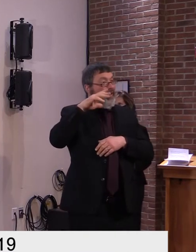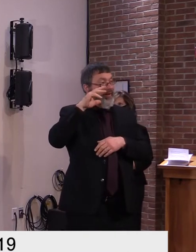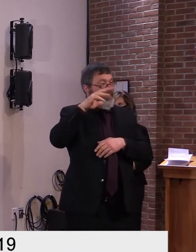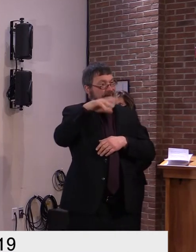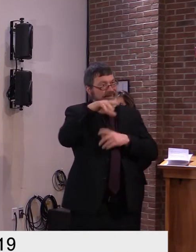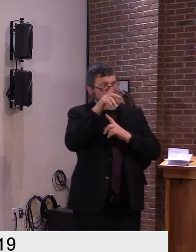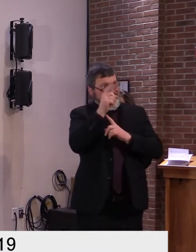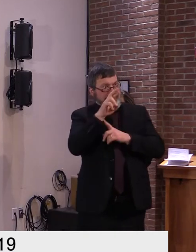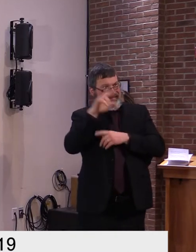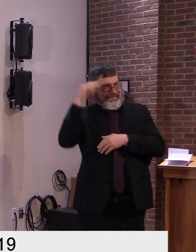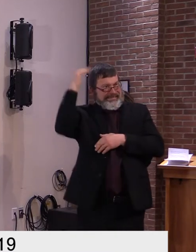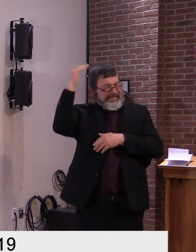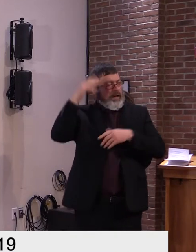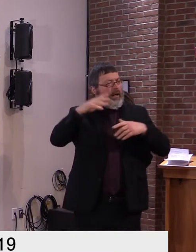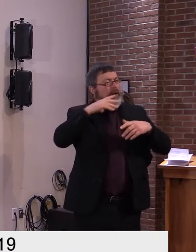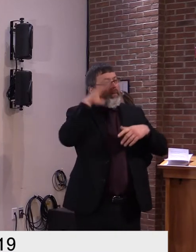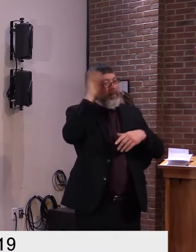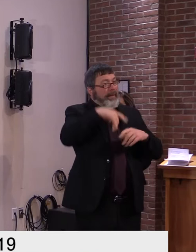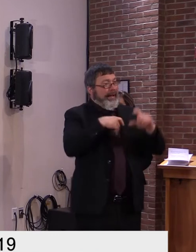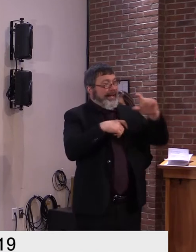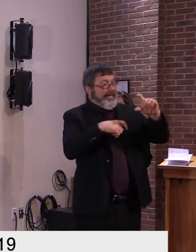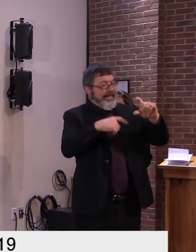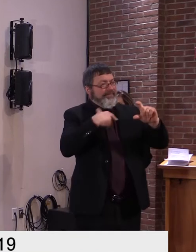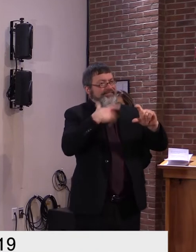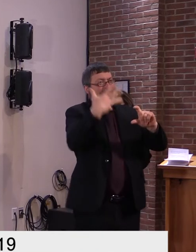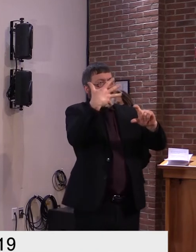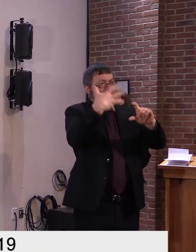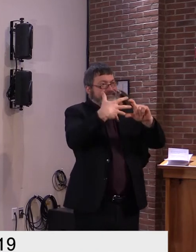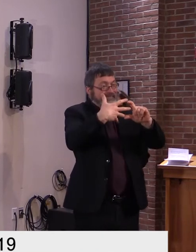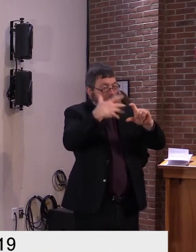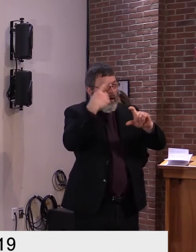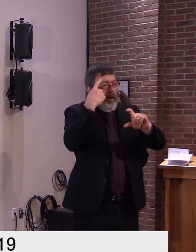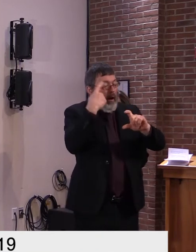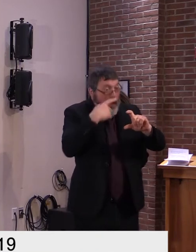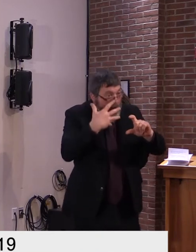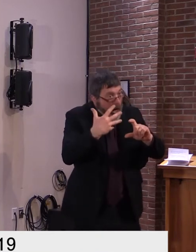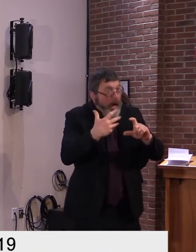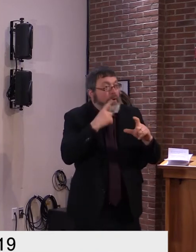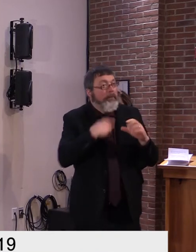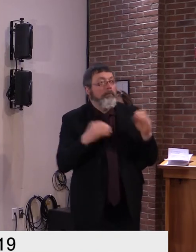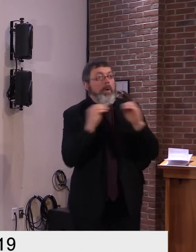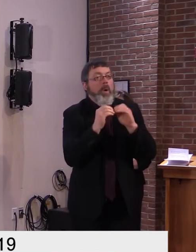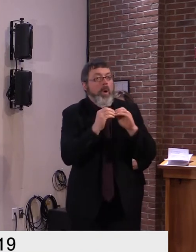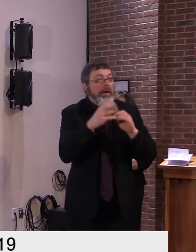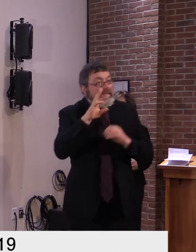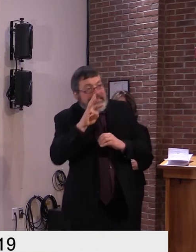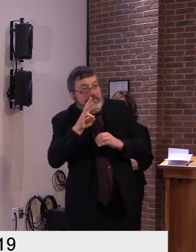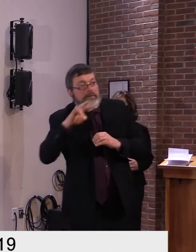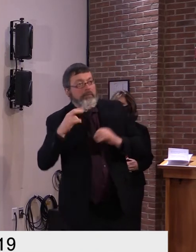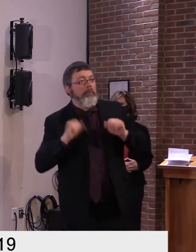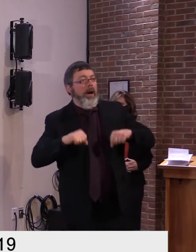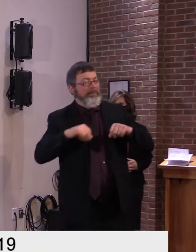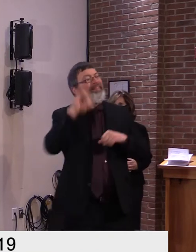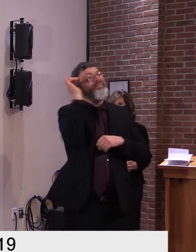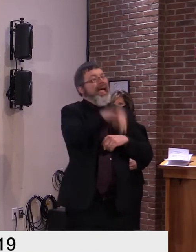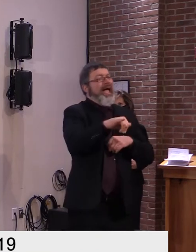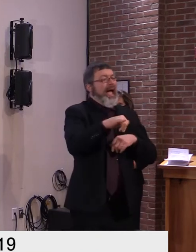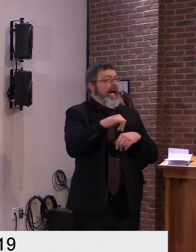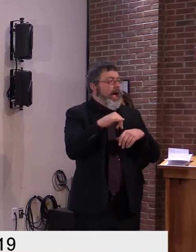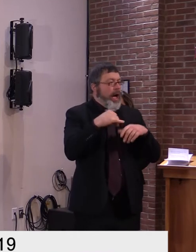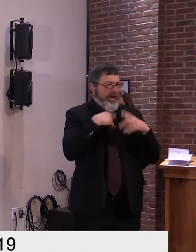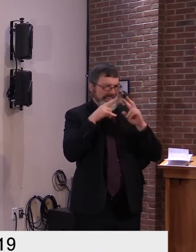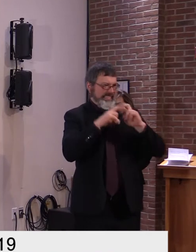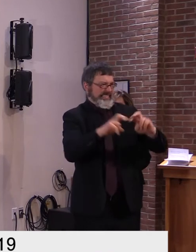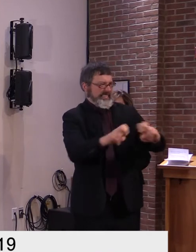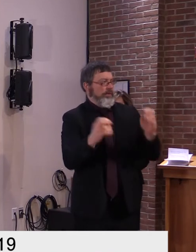is percentage-wise about that same reduction. So in one sense, we may not be talking about a whole